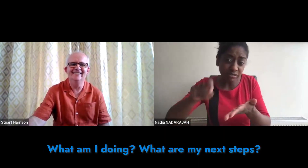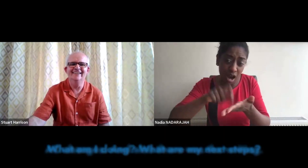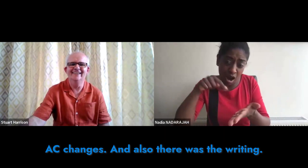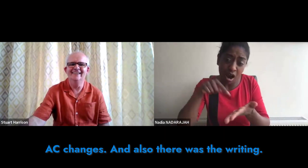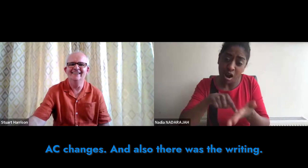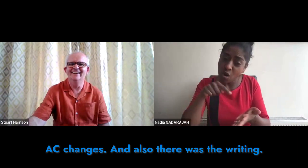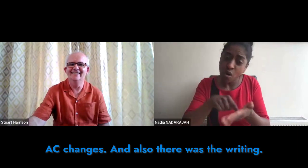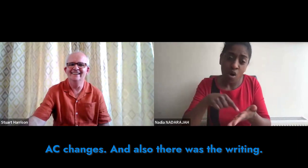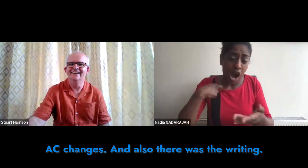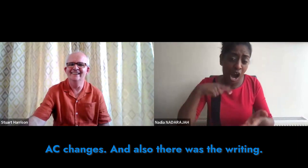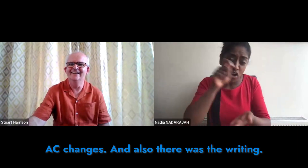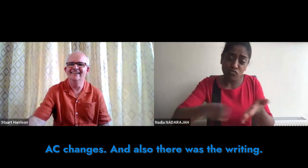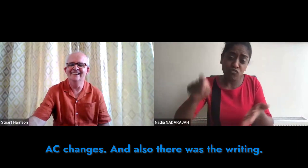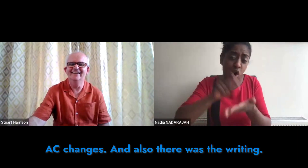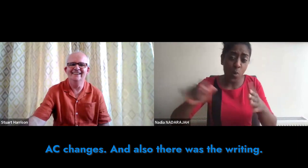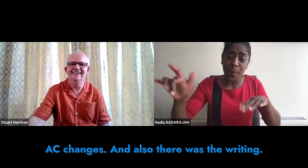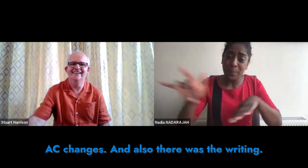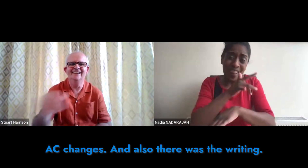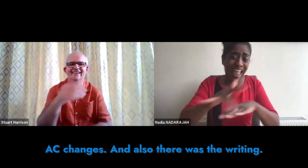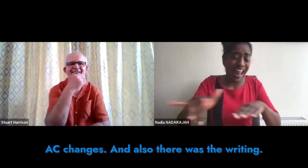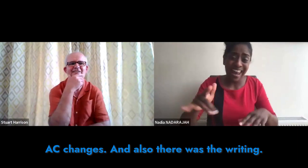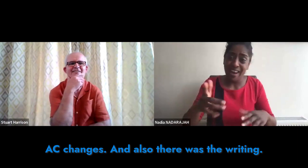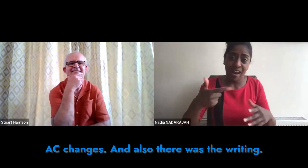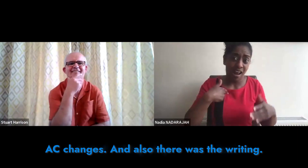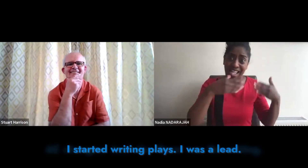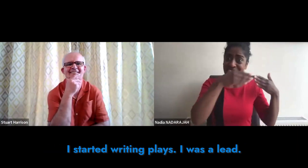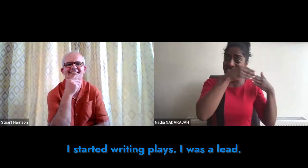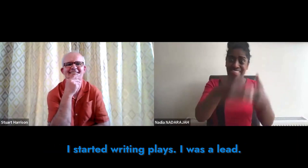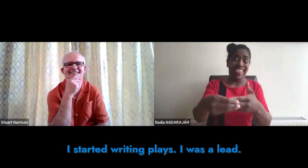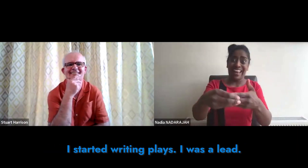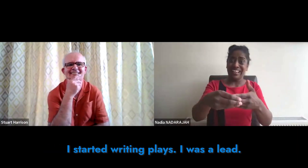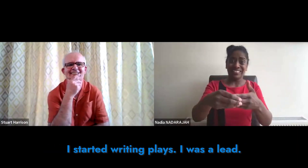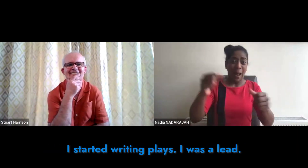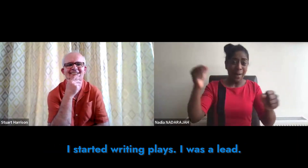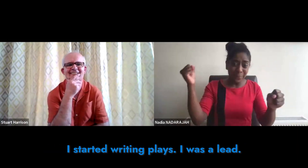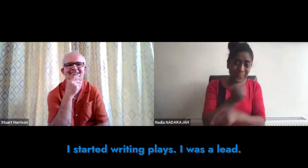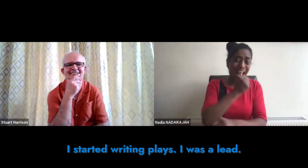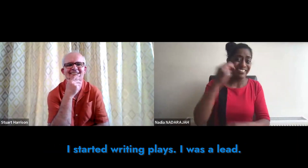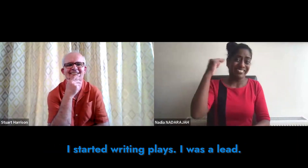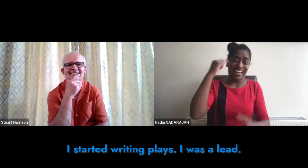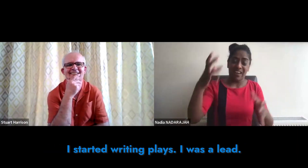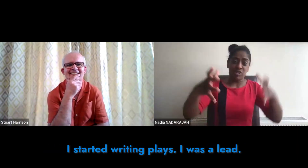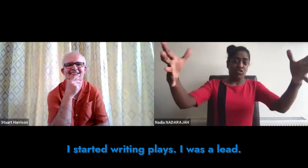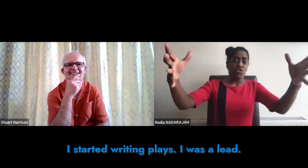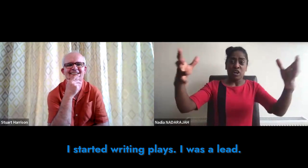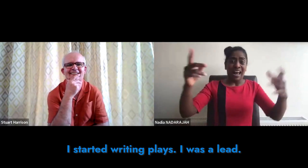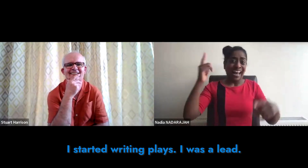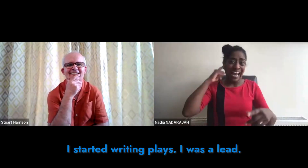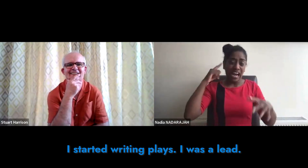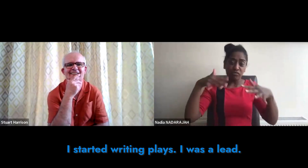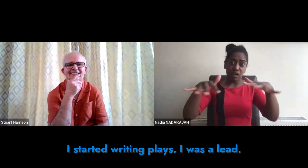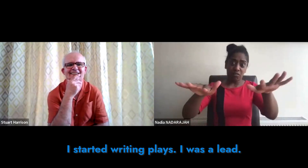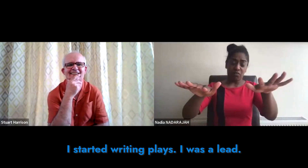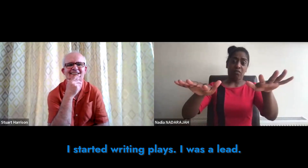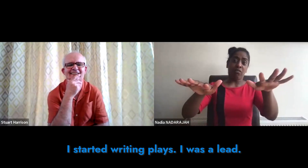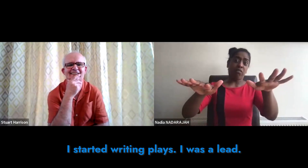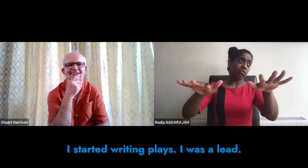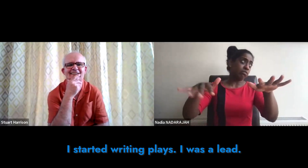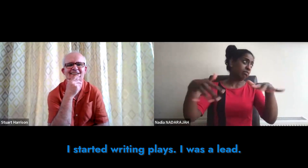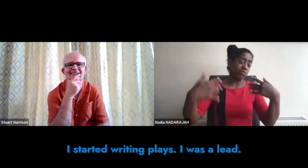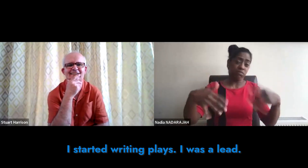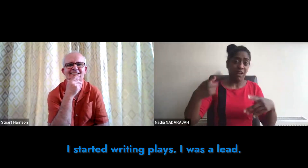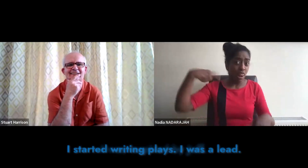steps? AC changes. And also there was the writing. I started writing plays. I was